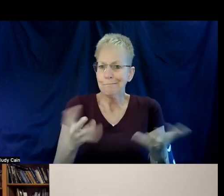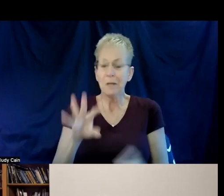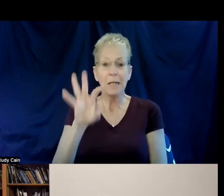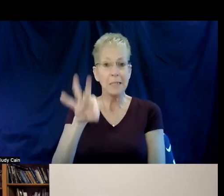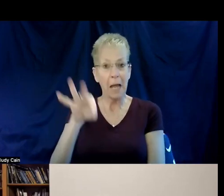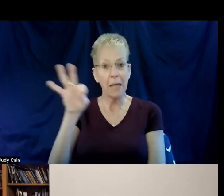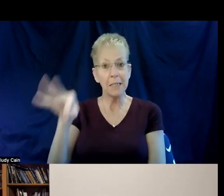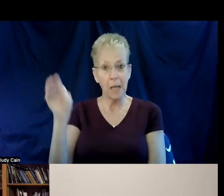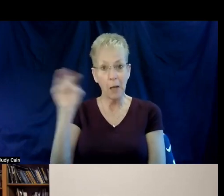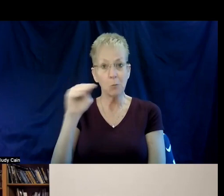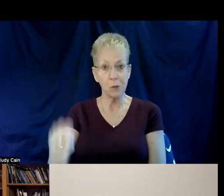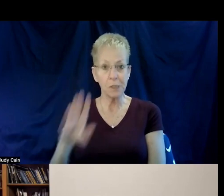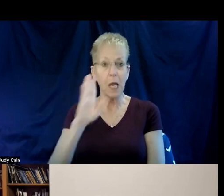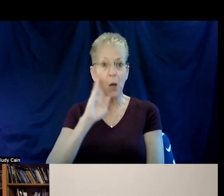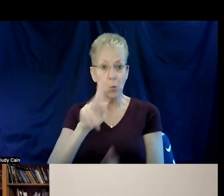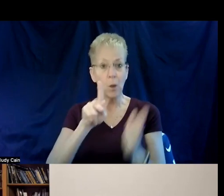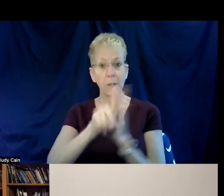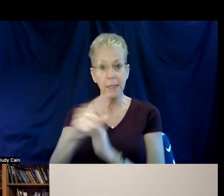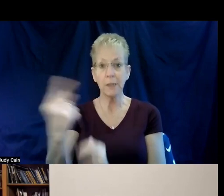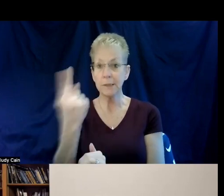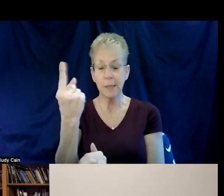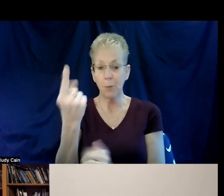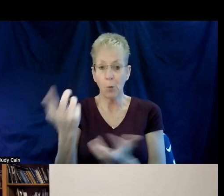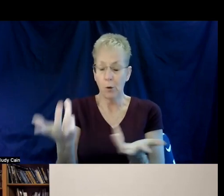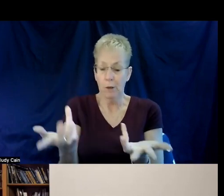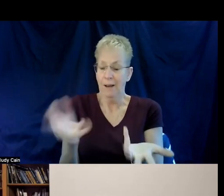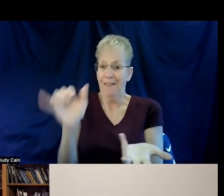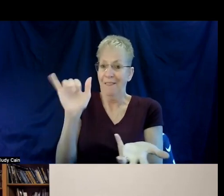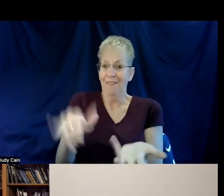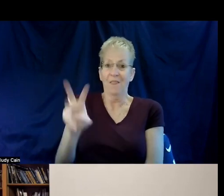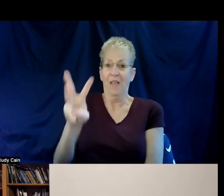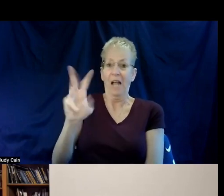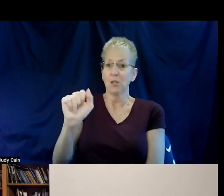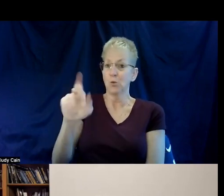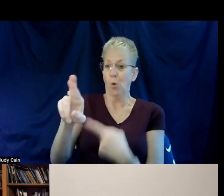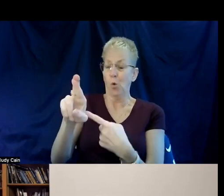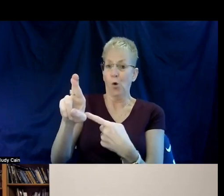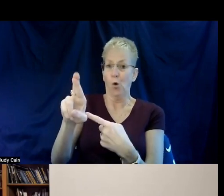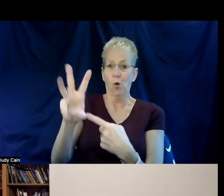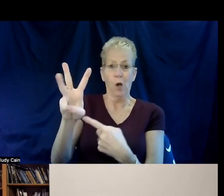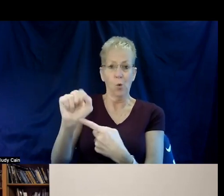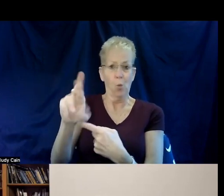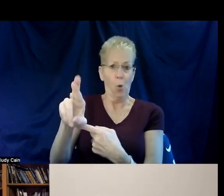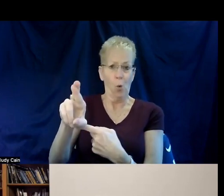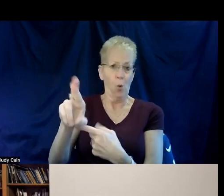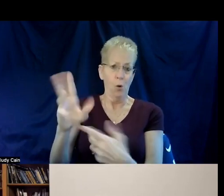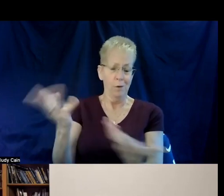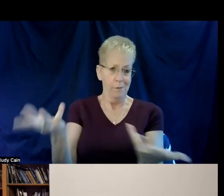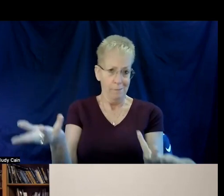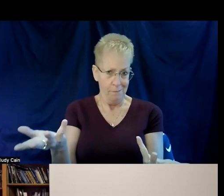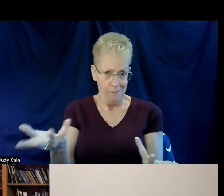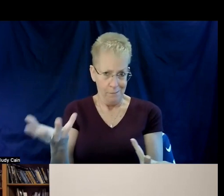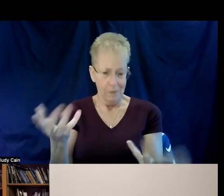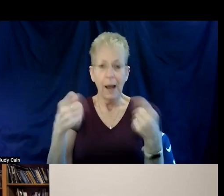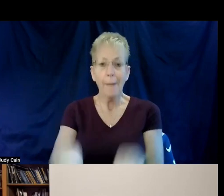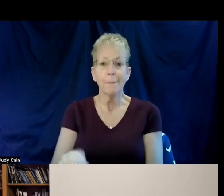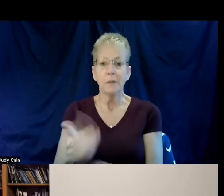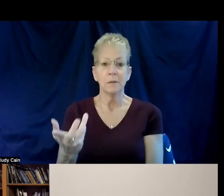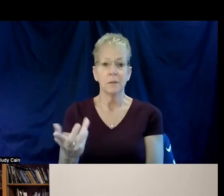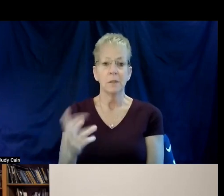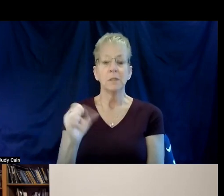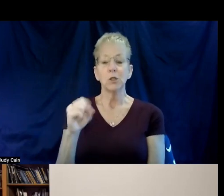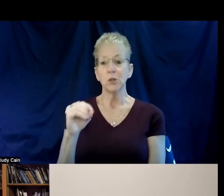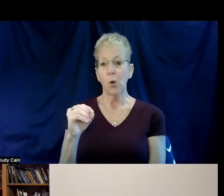99% of them are going to be killing somebody. They can't help it. That's what warriors do. So to